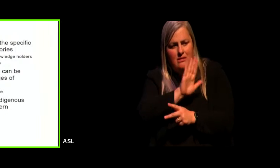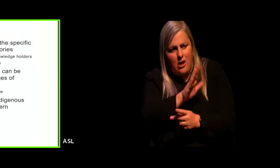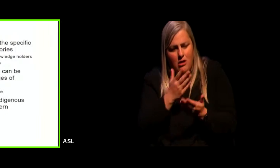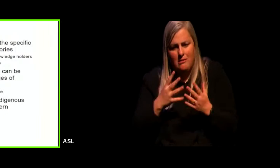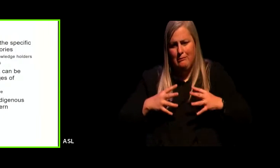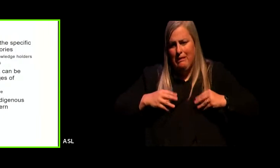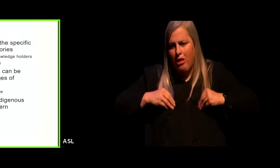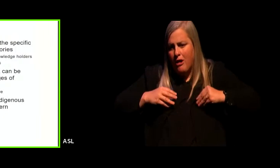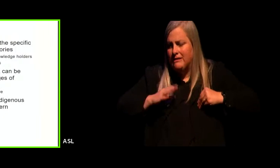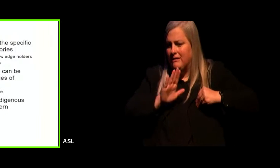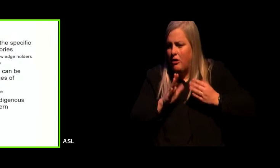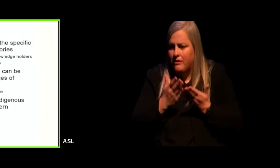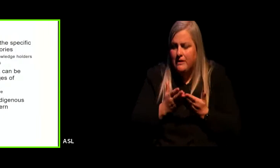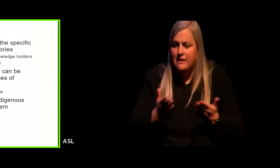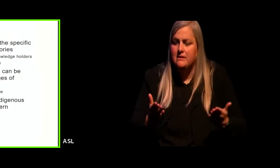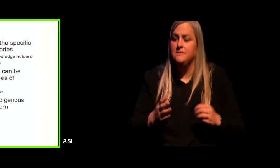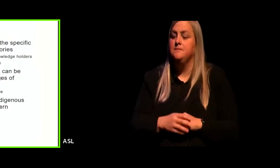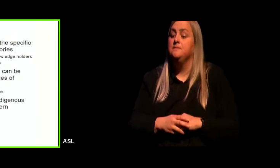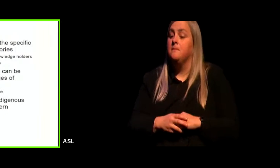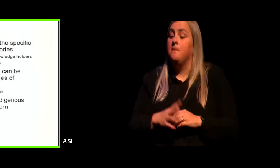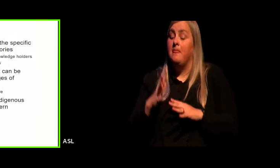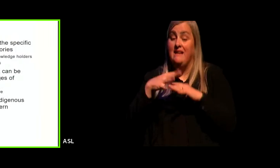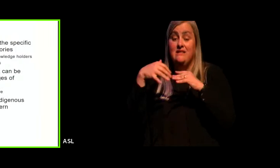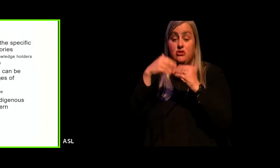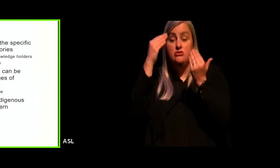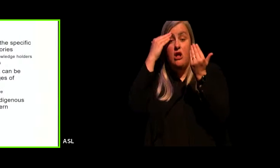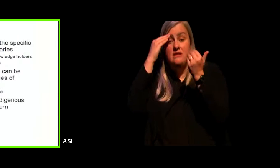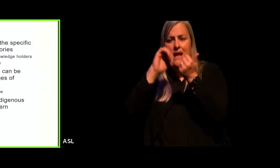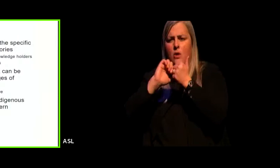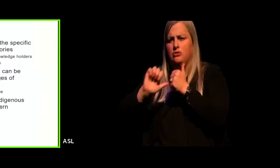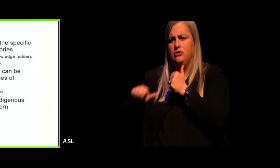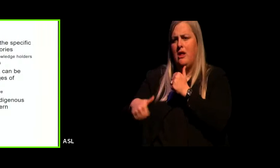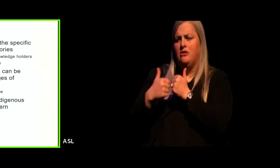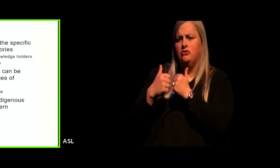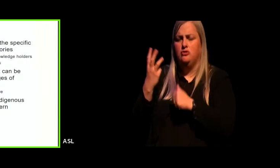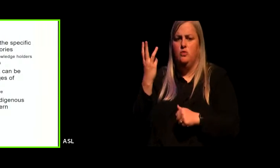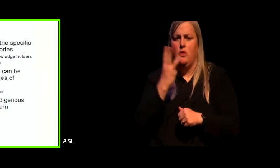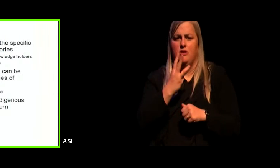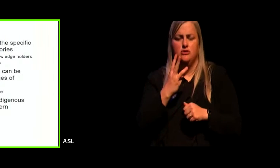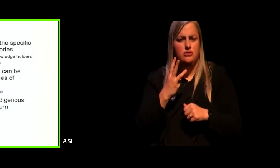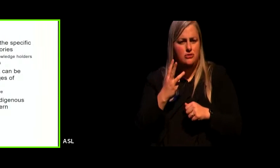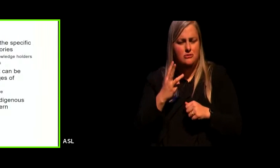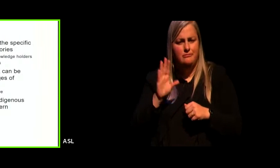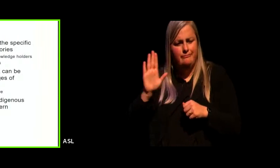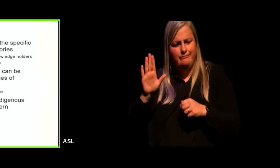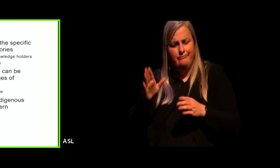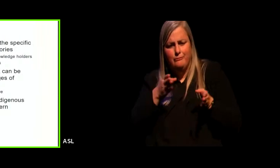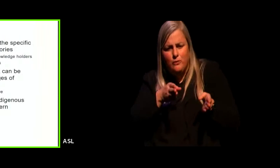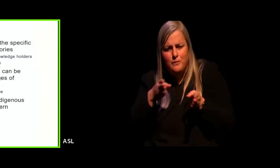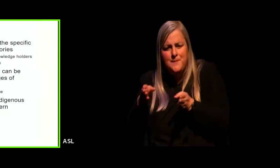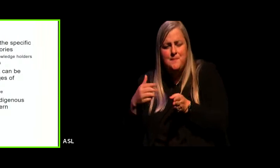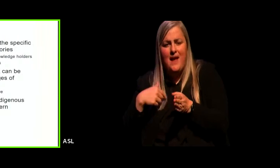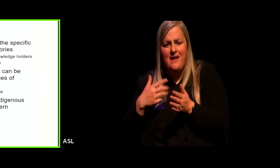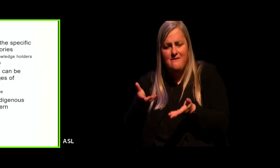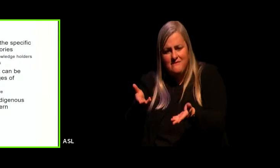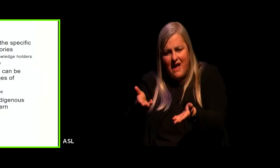ancestors. And how that Indigenous knowledge really challenges those Western frameworks and invites a much deeper and